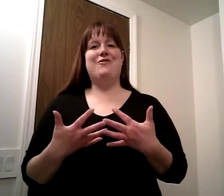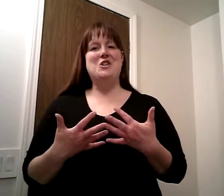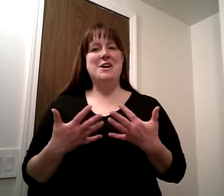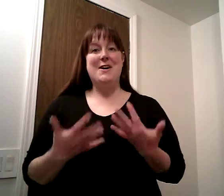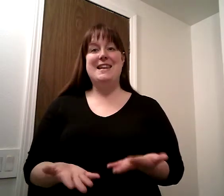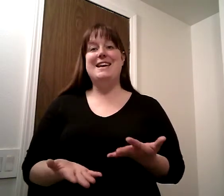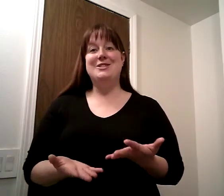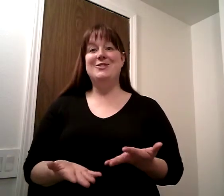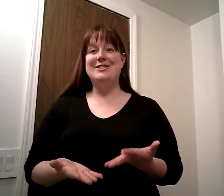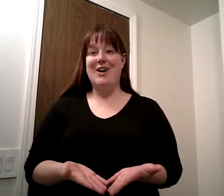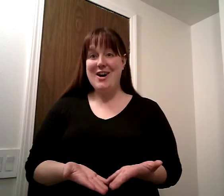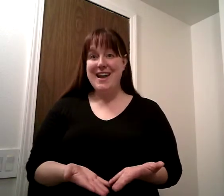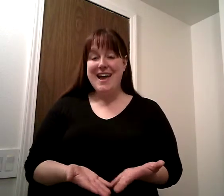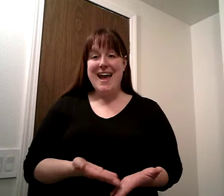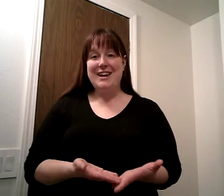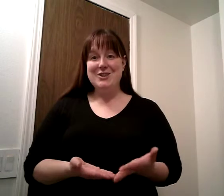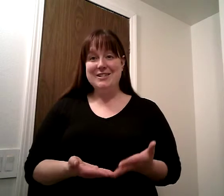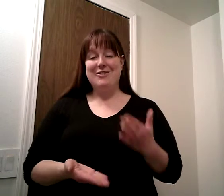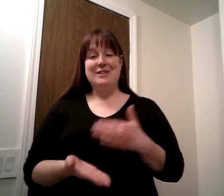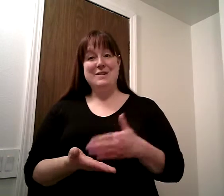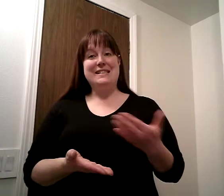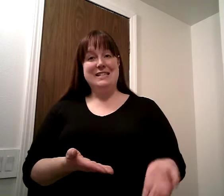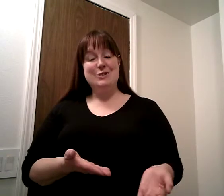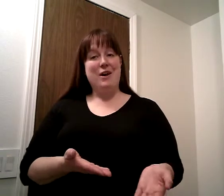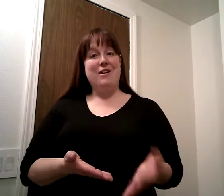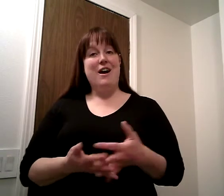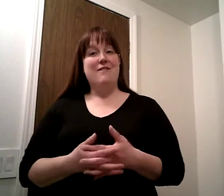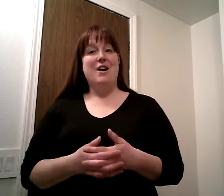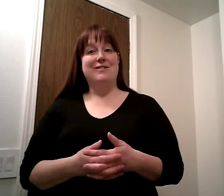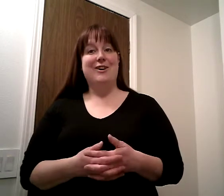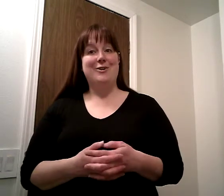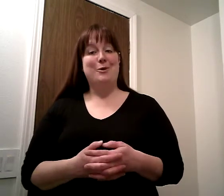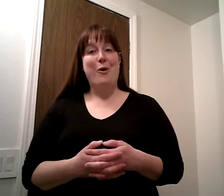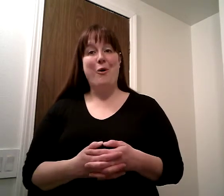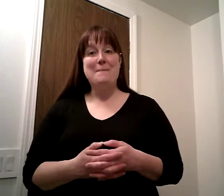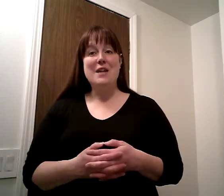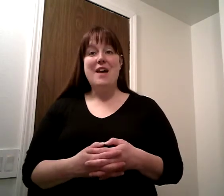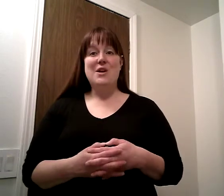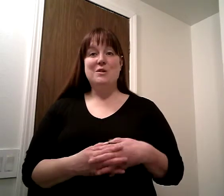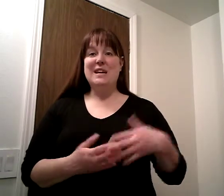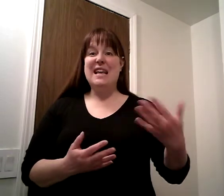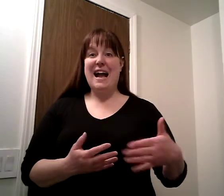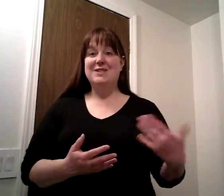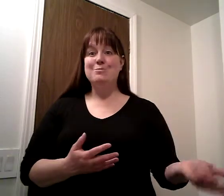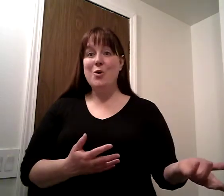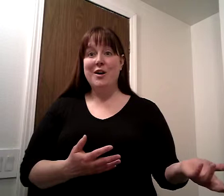very odd end to a song. And it turns out that's because this is part of a larger poem that was written that has more than